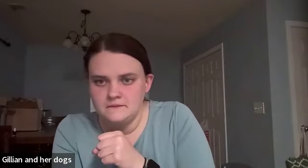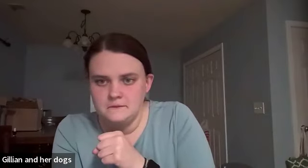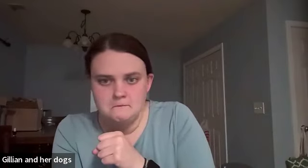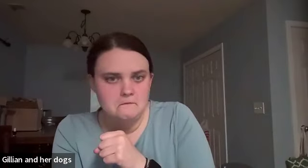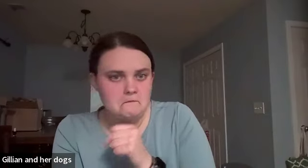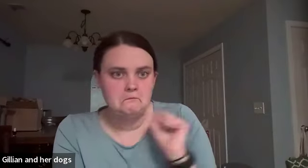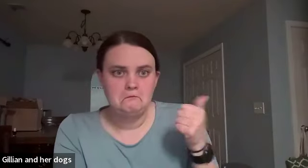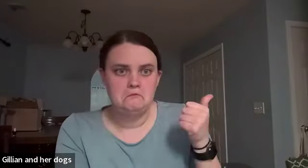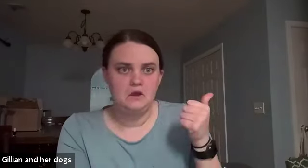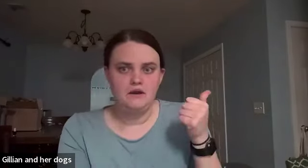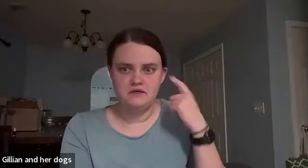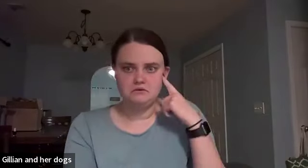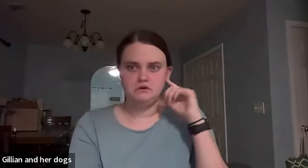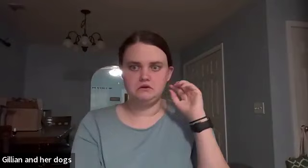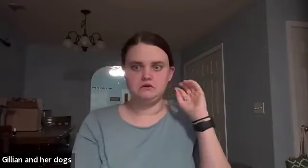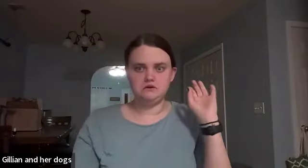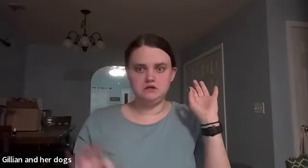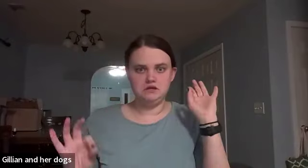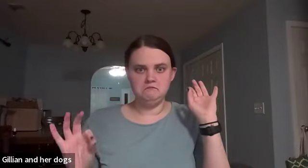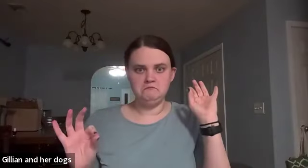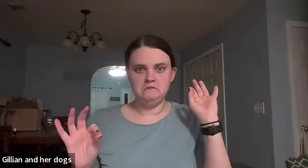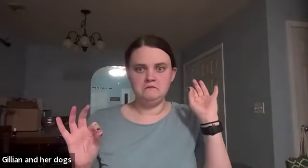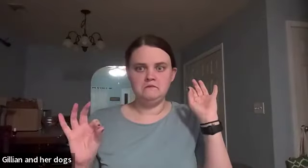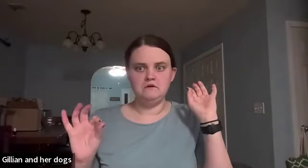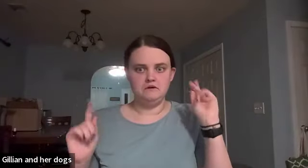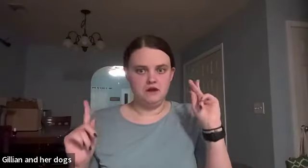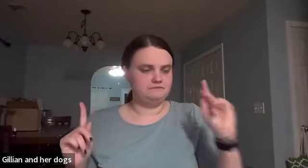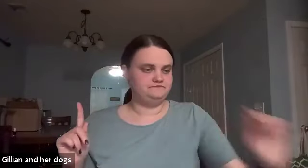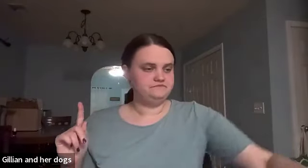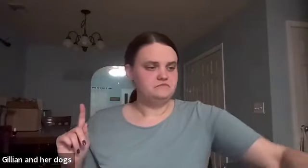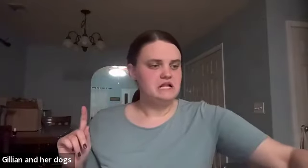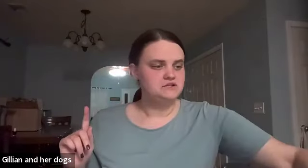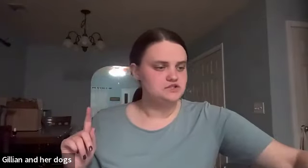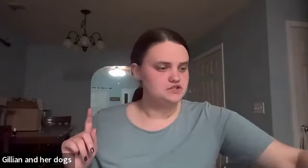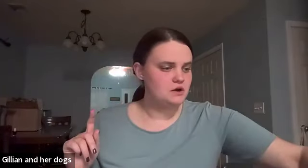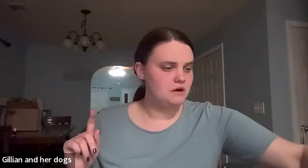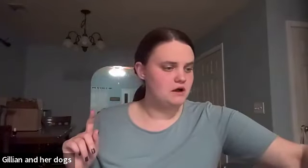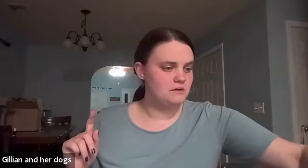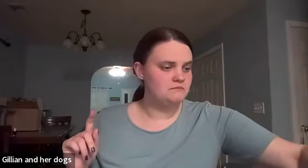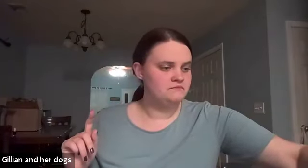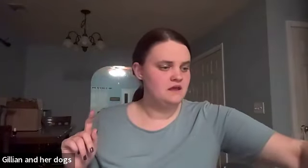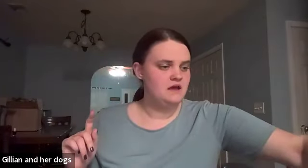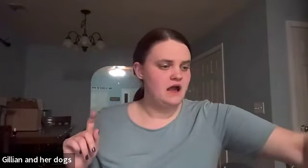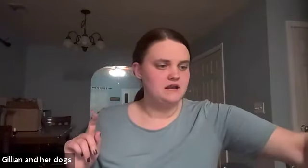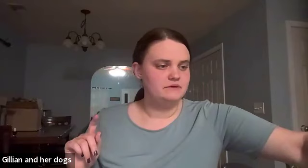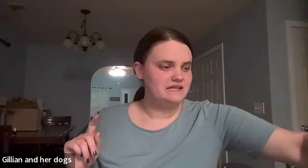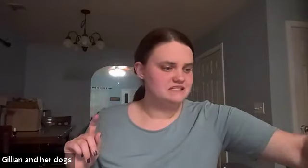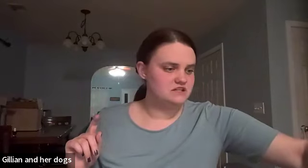No, I think we're good. Okay. So, I know we didn't get